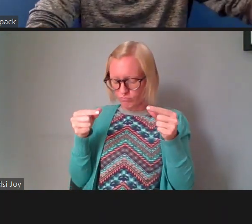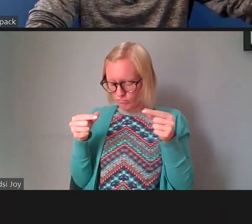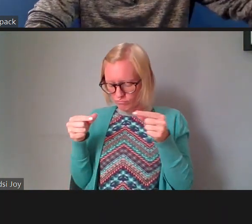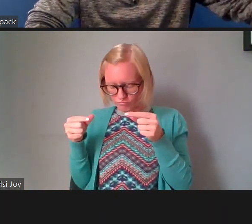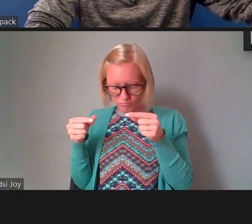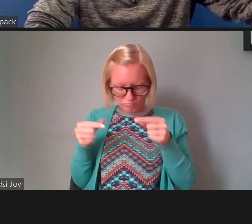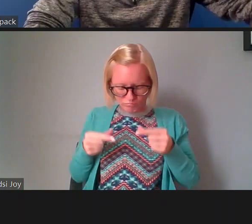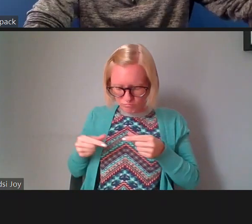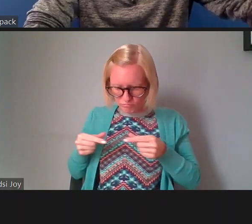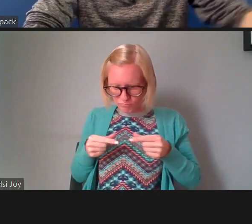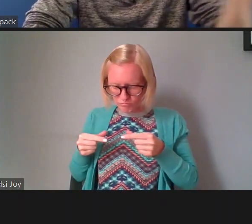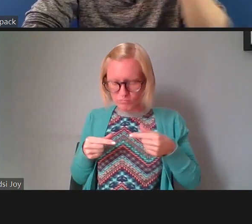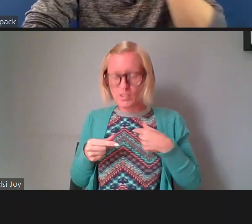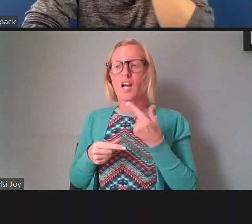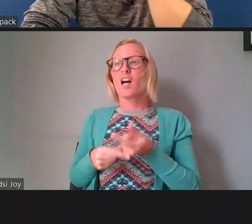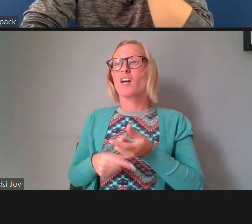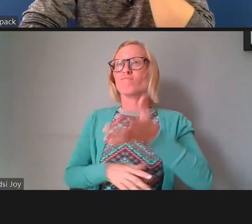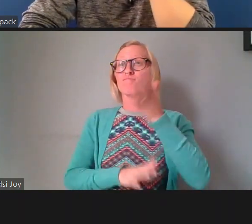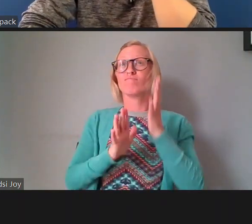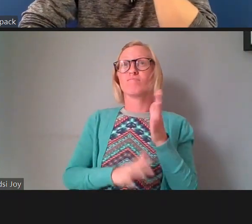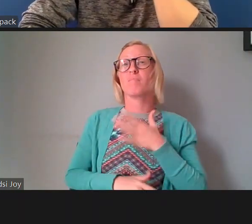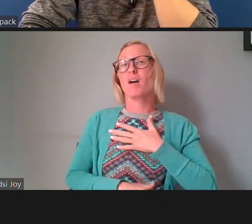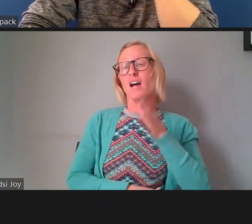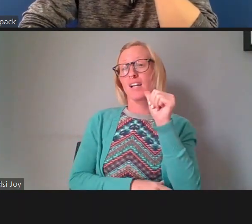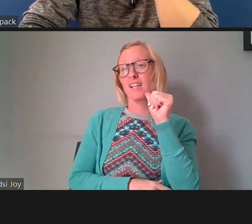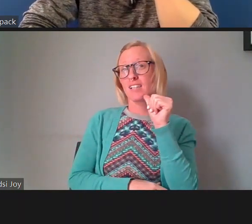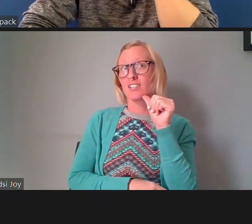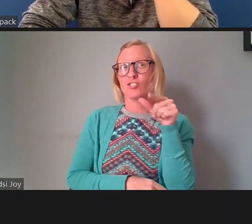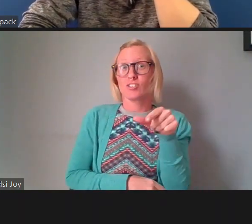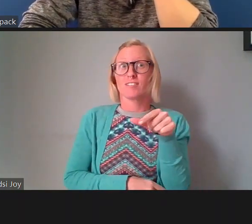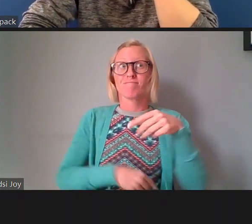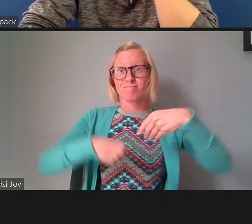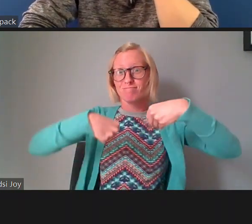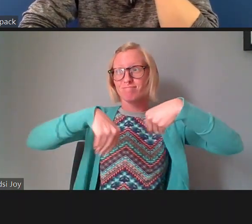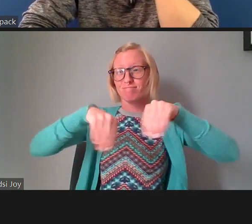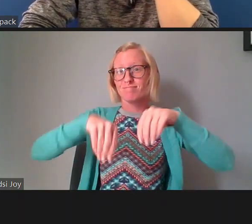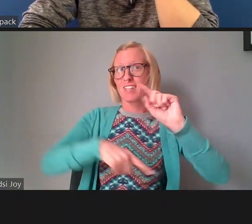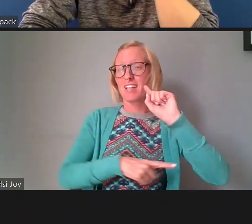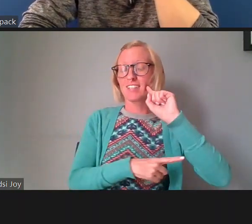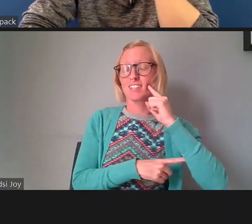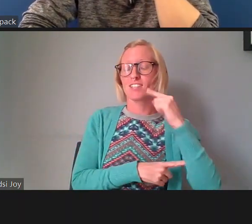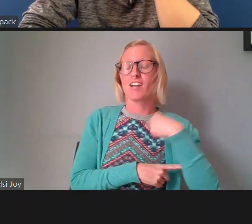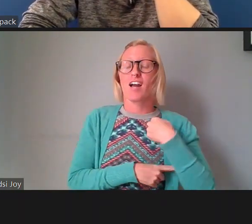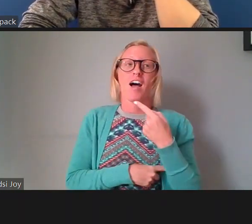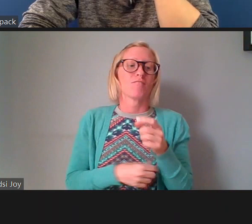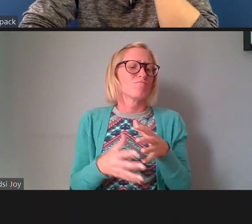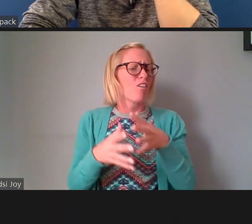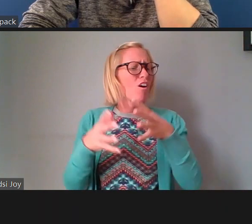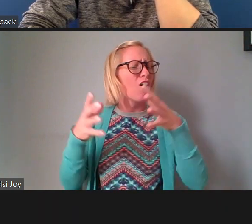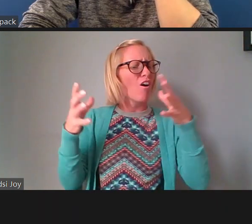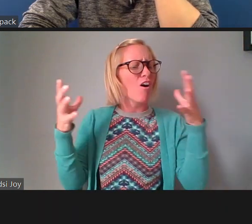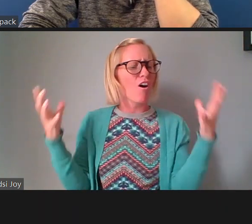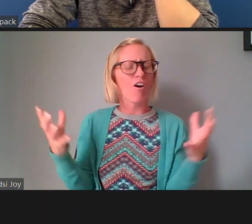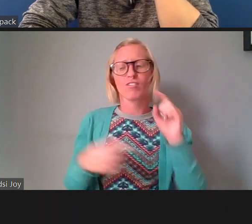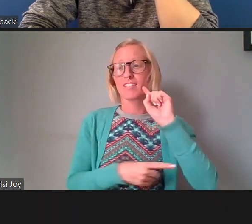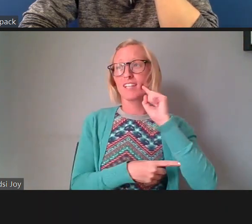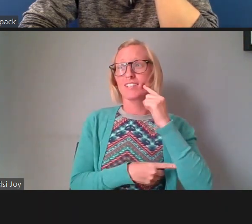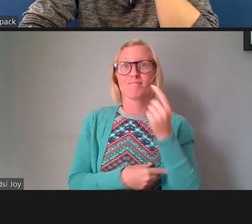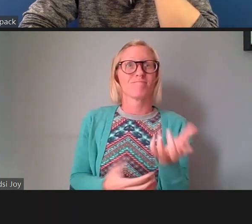them. I used to live with my auntie. She kept a candy store. I used to get ever so many candies, as many as I